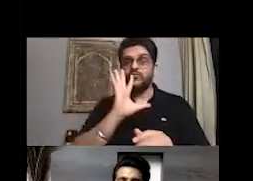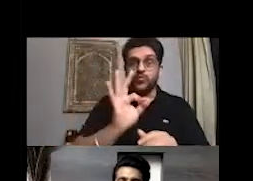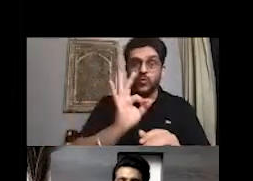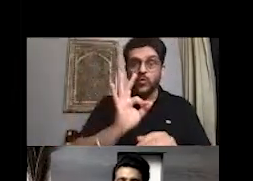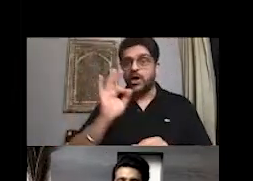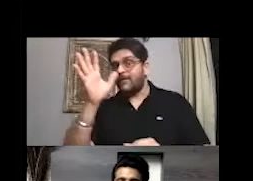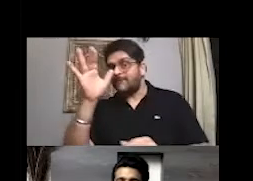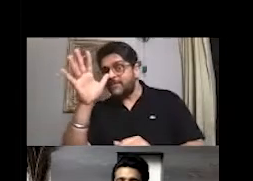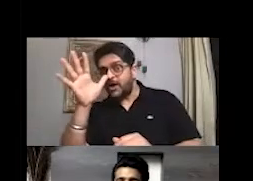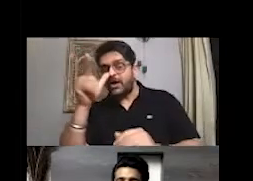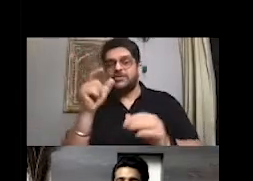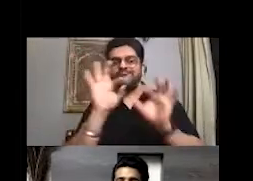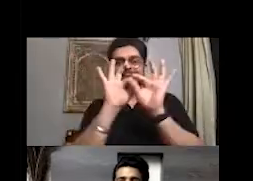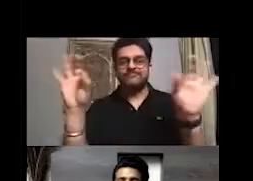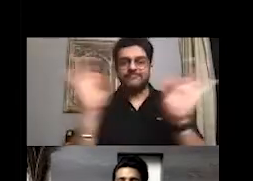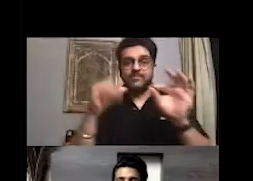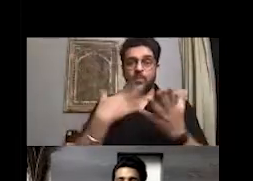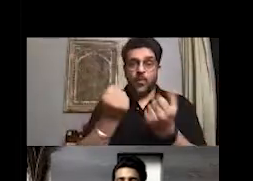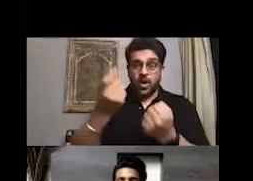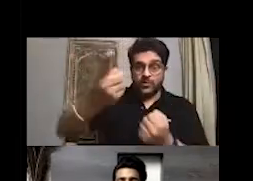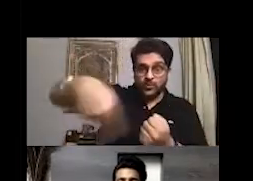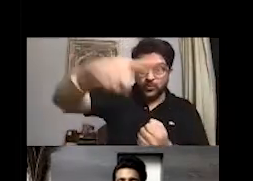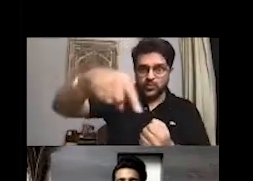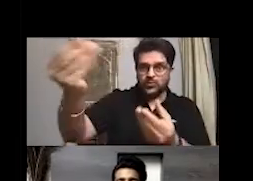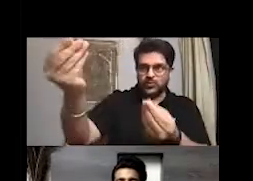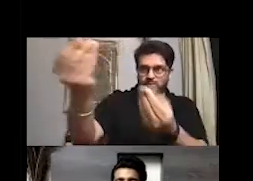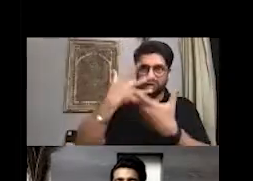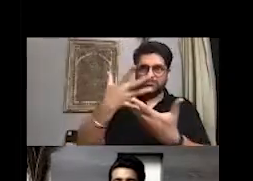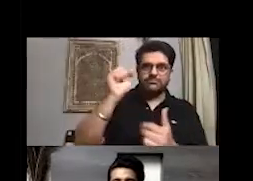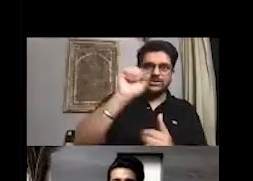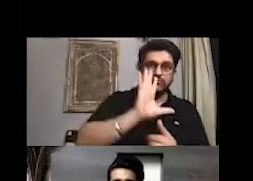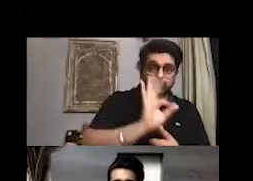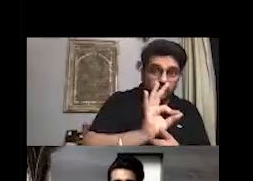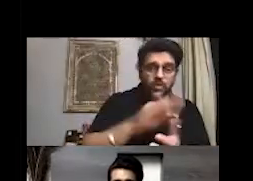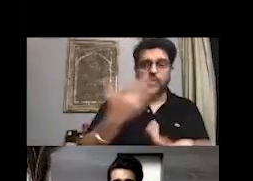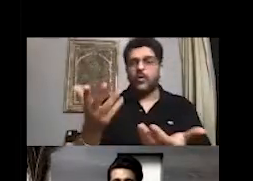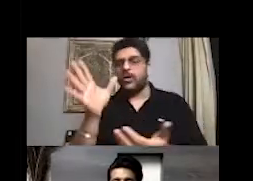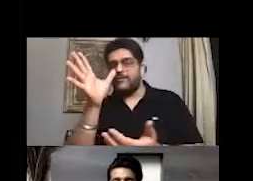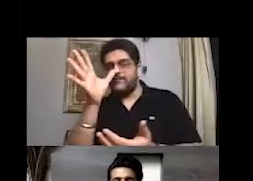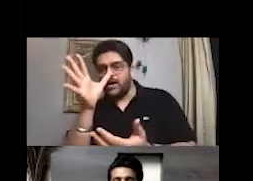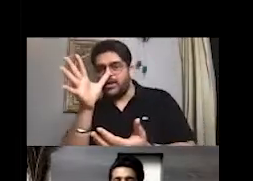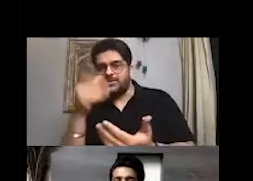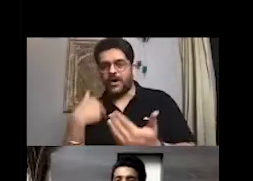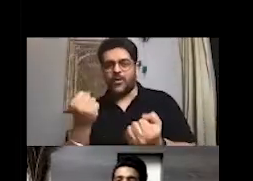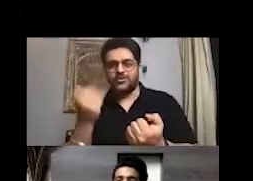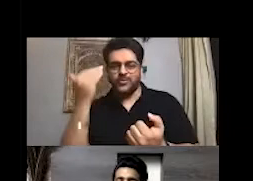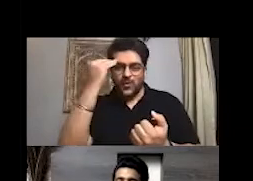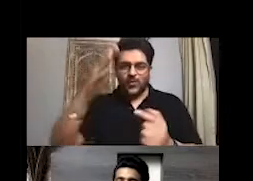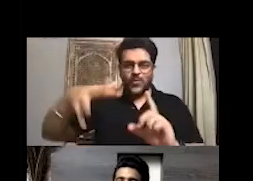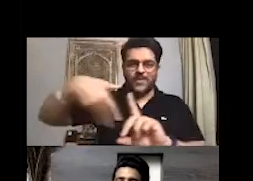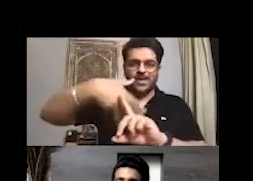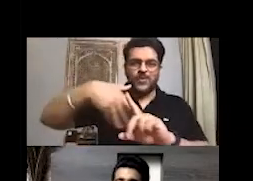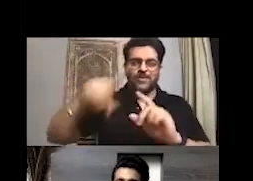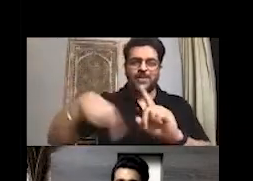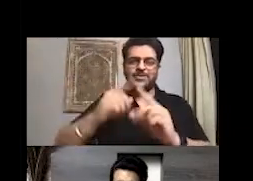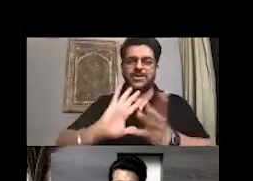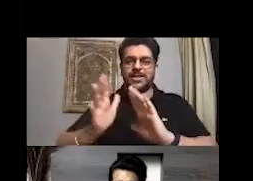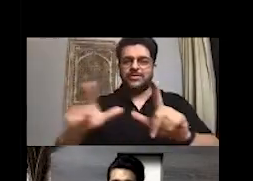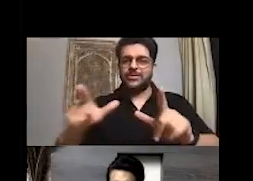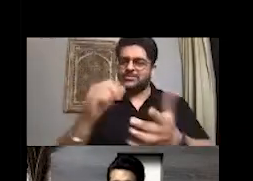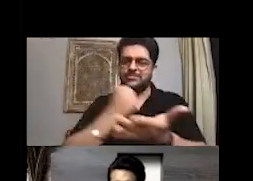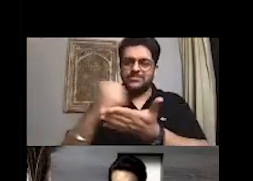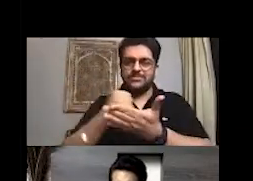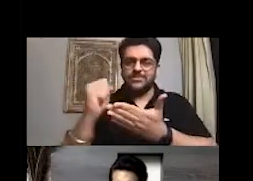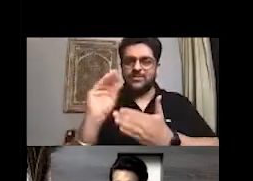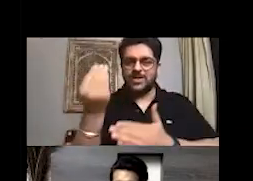Okay, so now we'll be discussing about the true or false statements on sign language. I would like to know what you think that